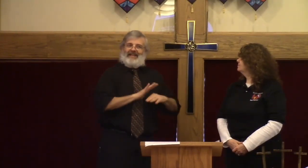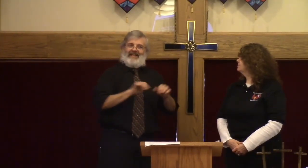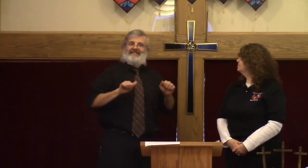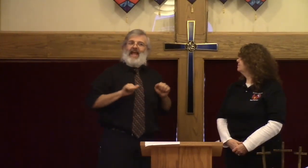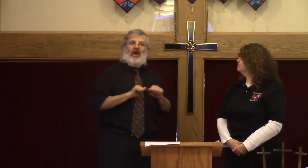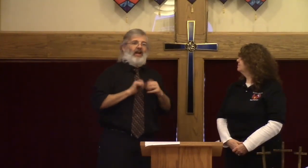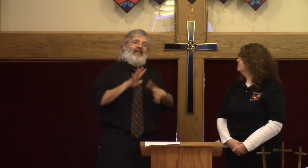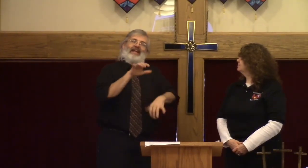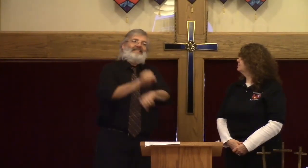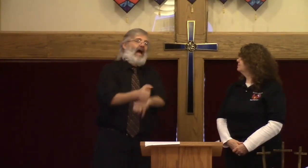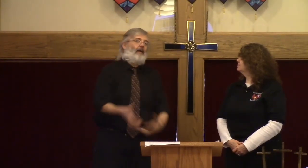his area, and then he's got him.